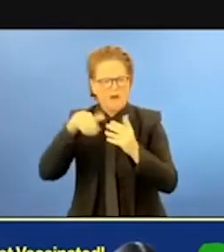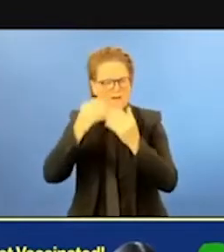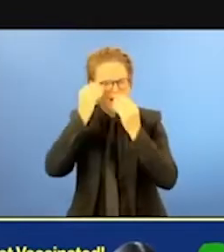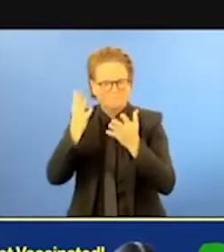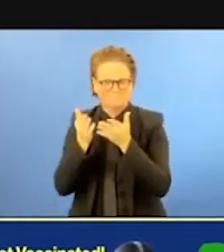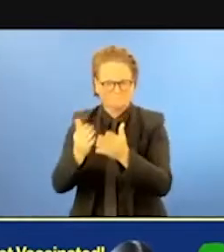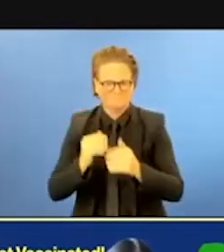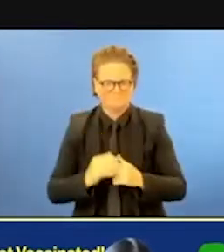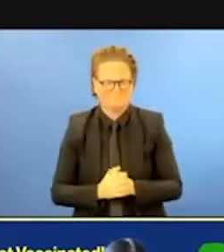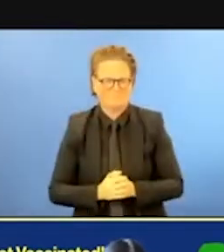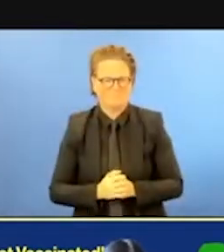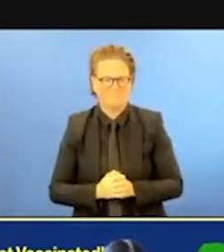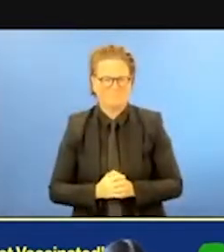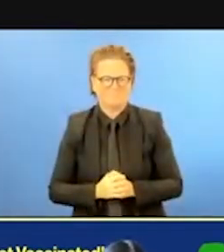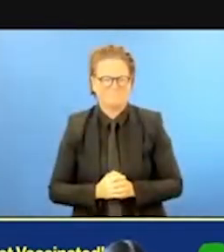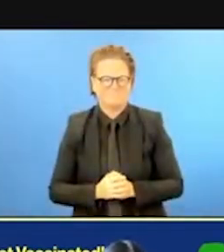Next slide.